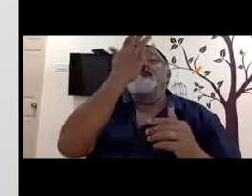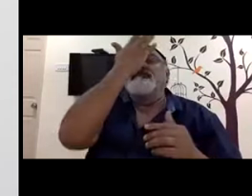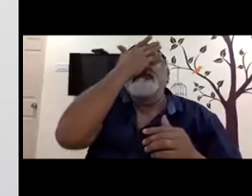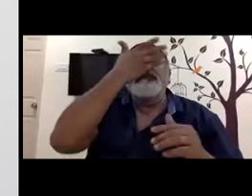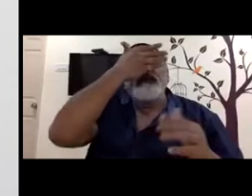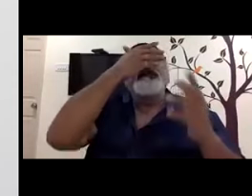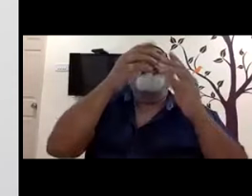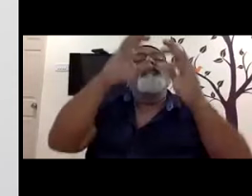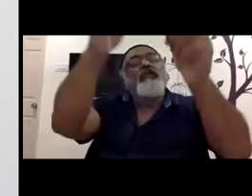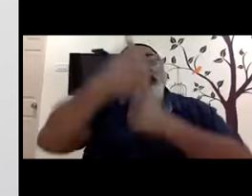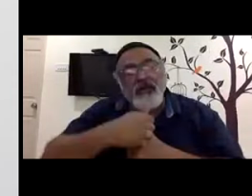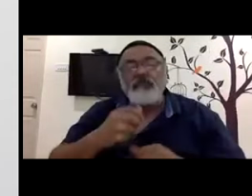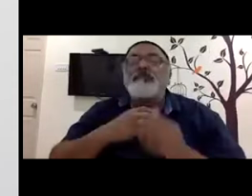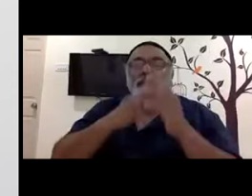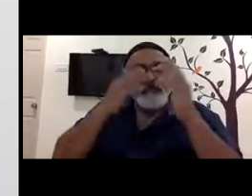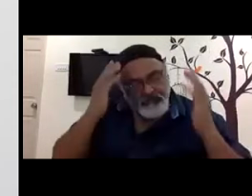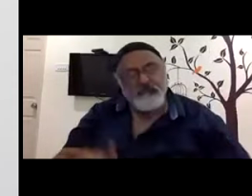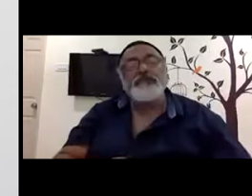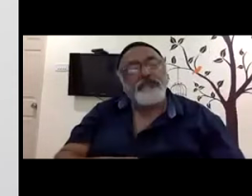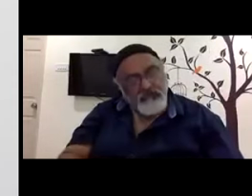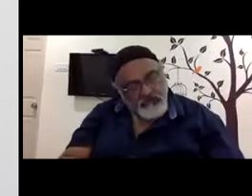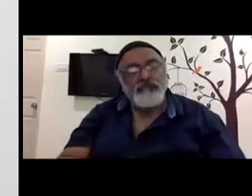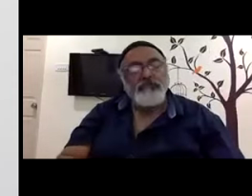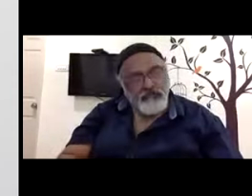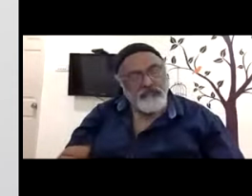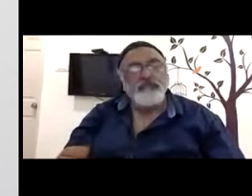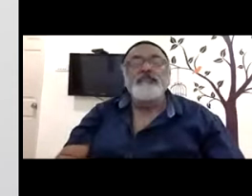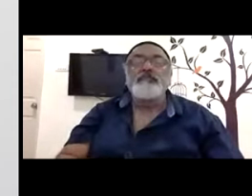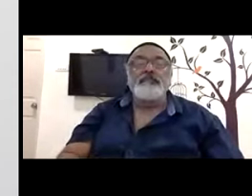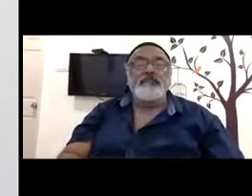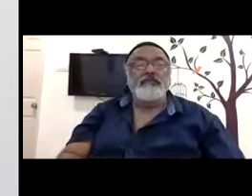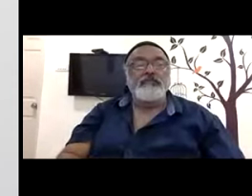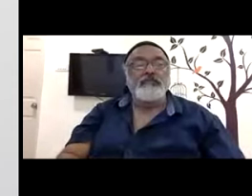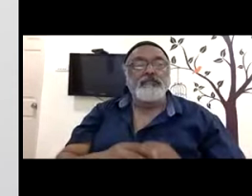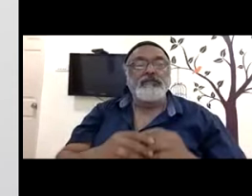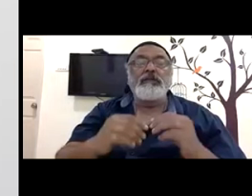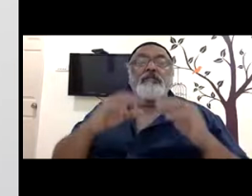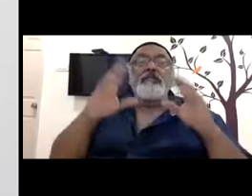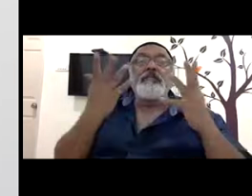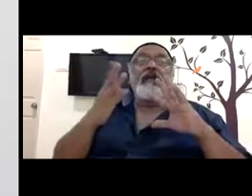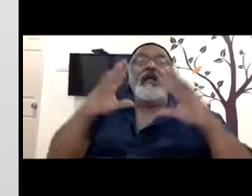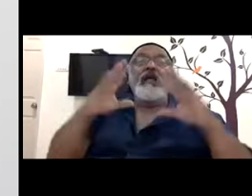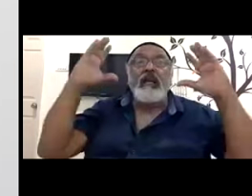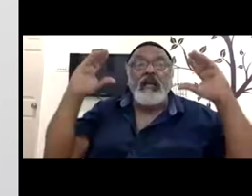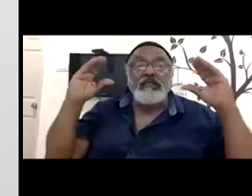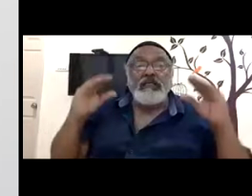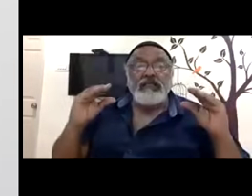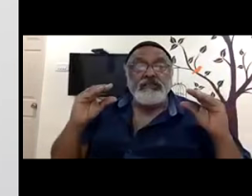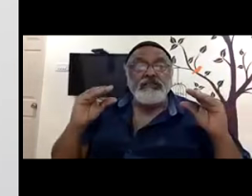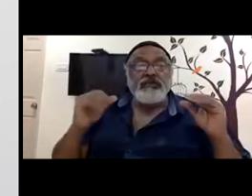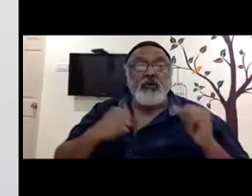However, not everything they say might be true, and it helps to reduce our own biases.